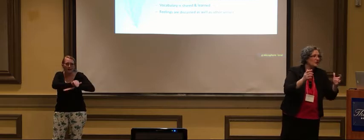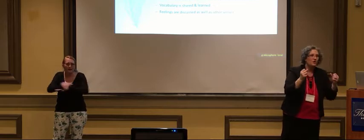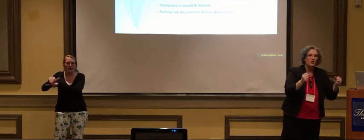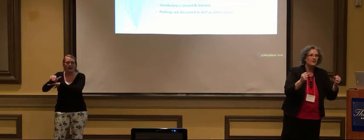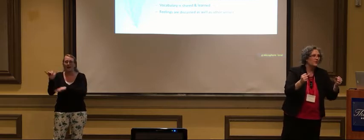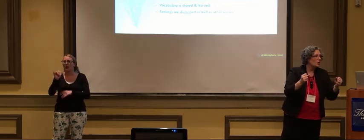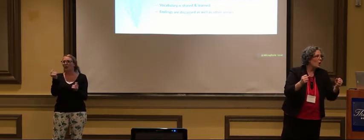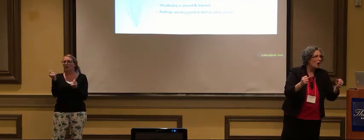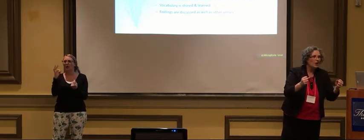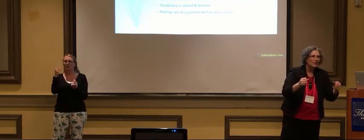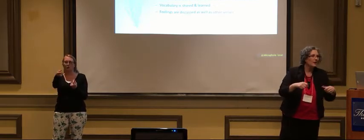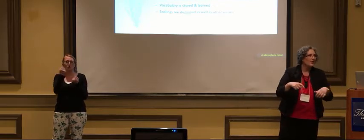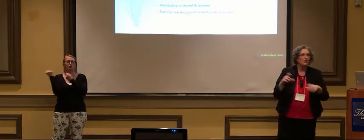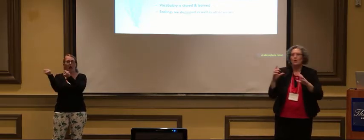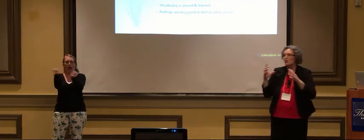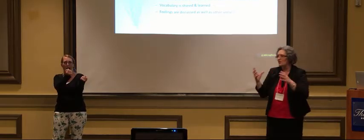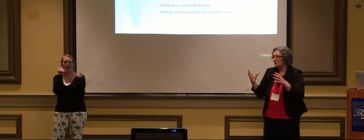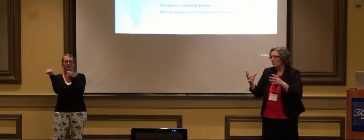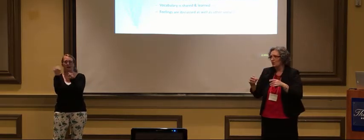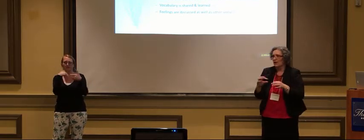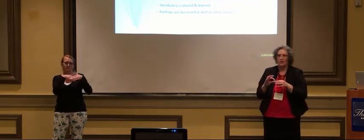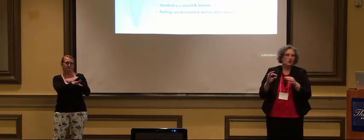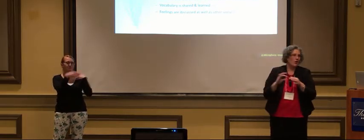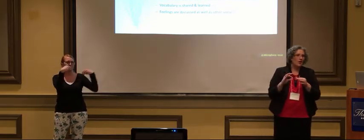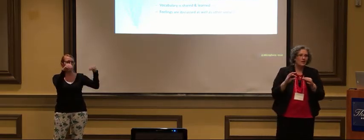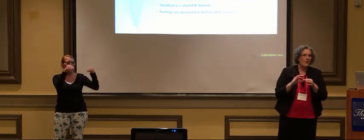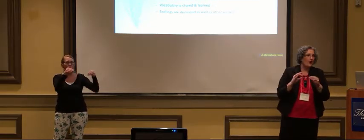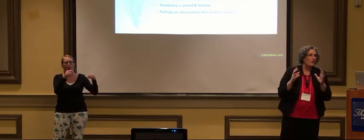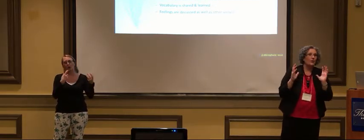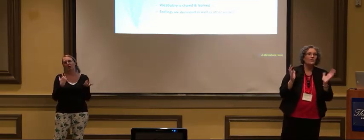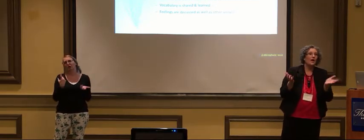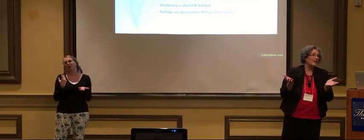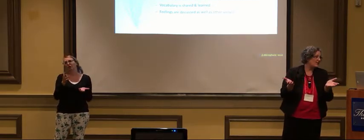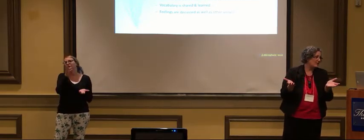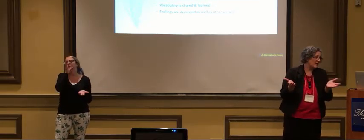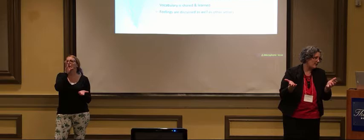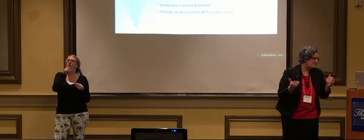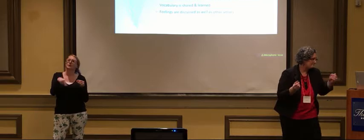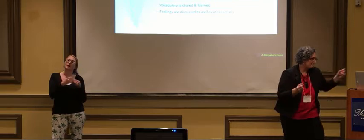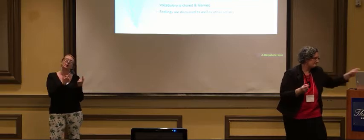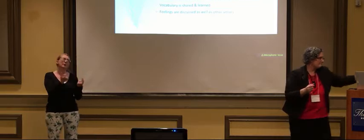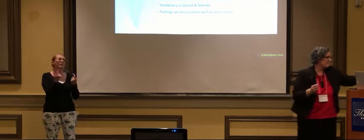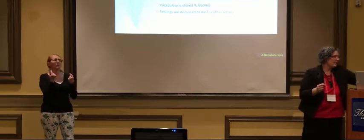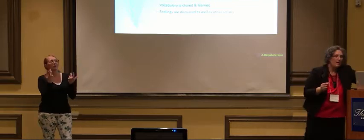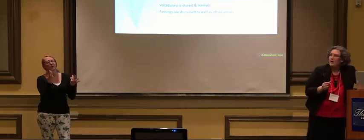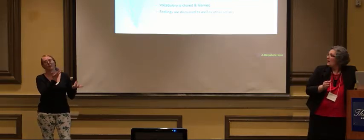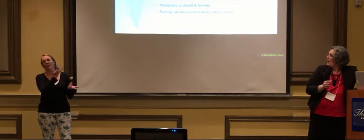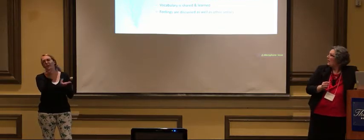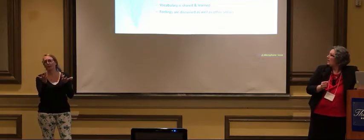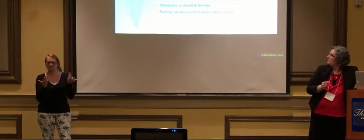would do if you're driving in a car, and you go to the store and you're talking about whatever has to be done.